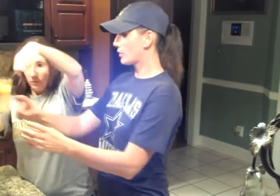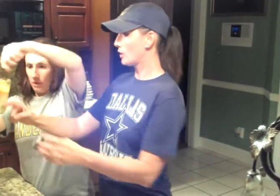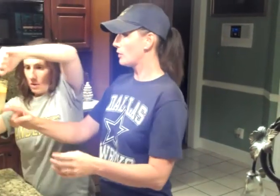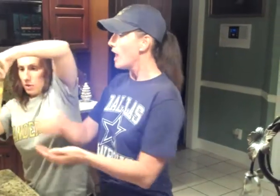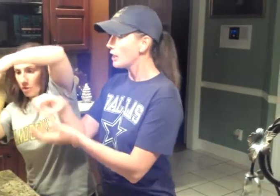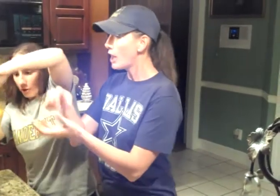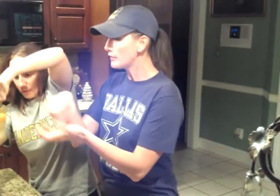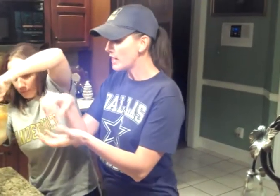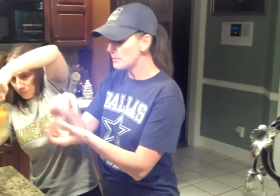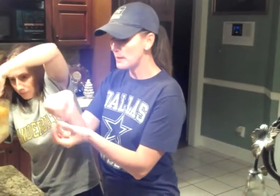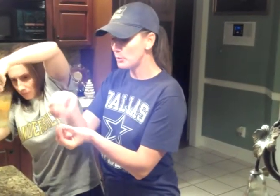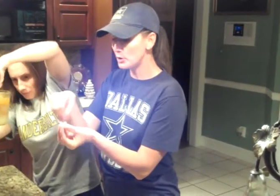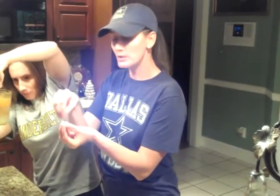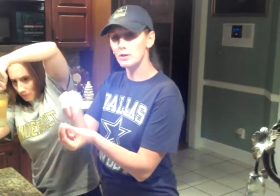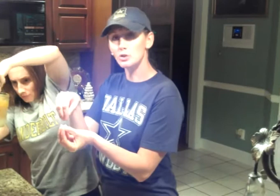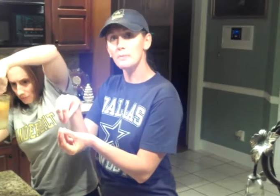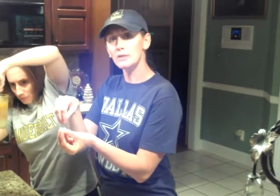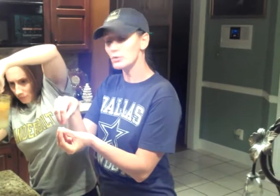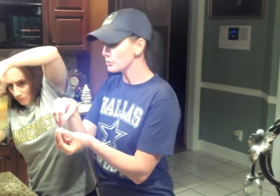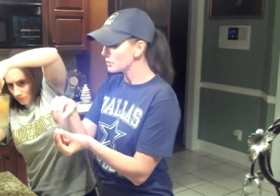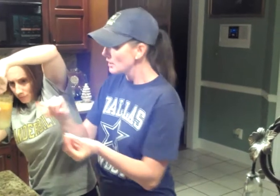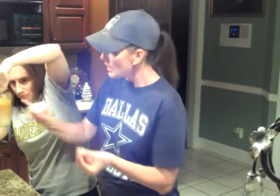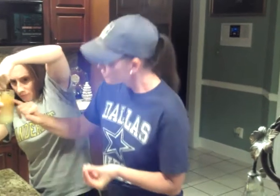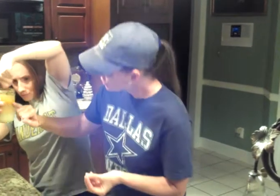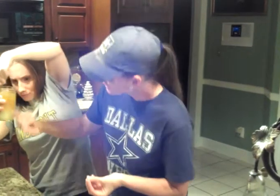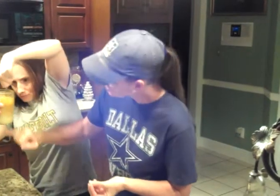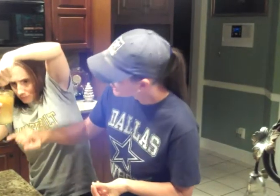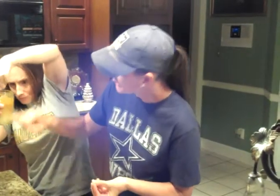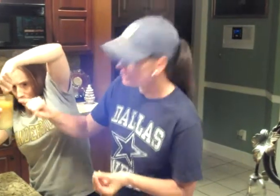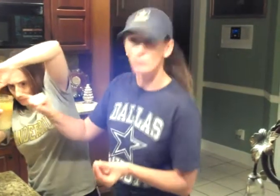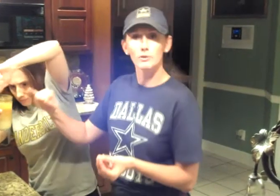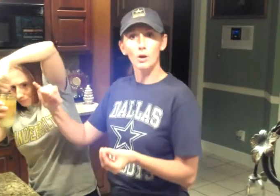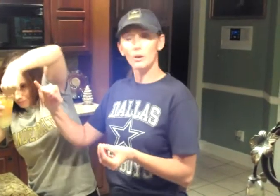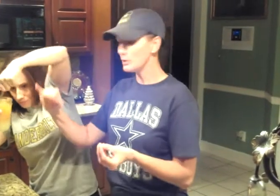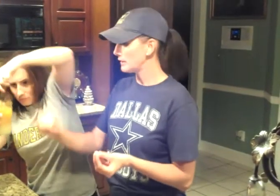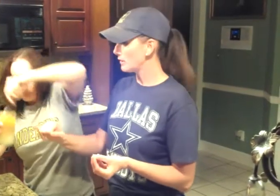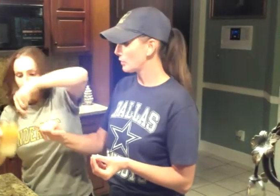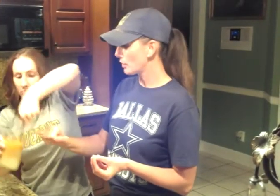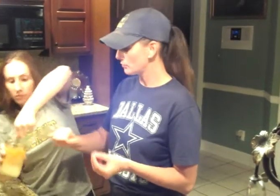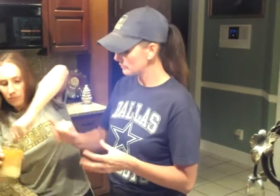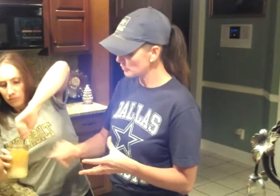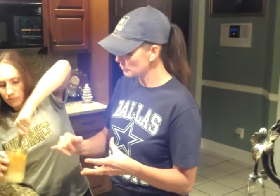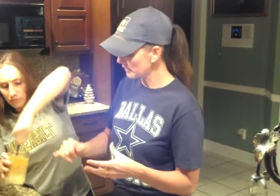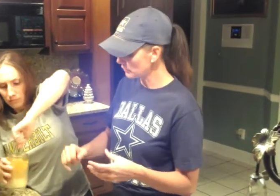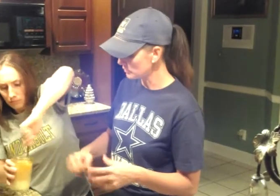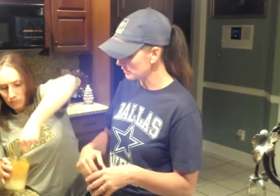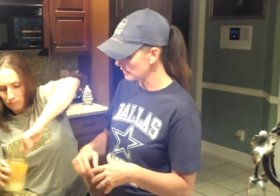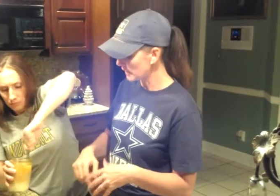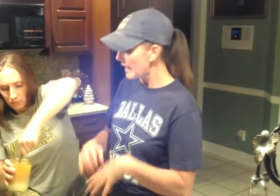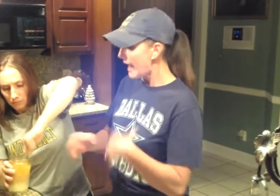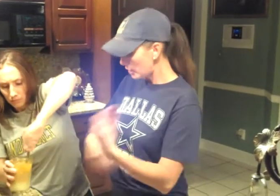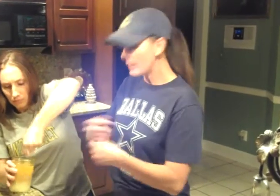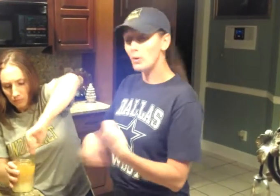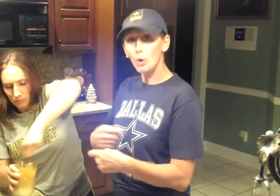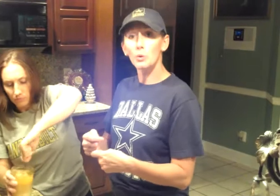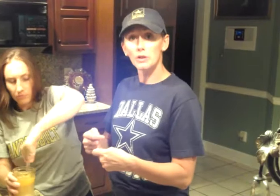you want to get it thorough. A lot of times people use like those little mixers, but you just want to get it, you know, completely thoroughly through. So get it. And you got to work with it for a